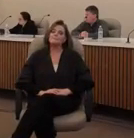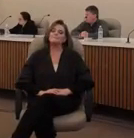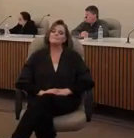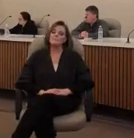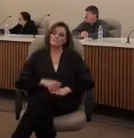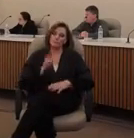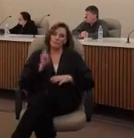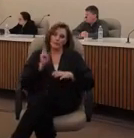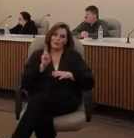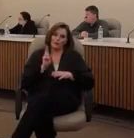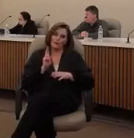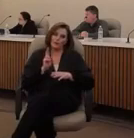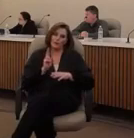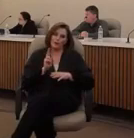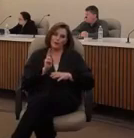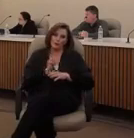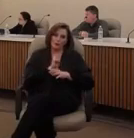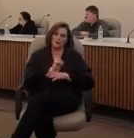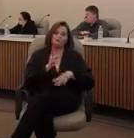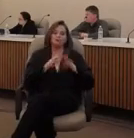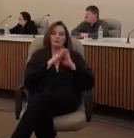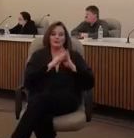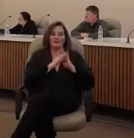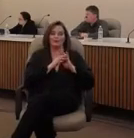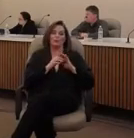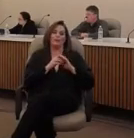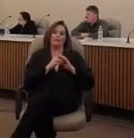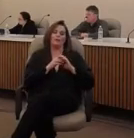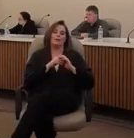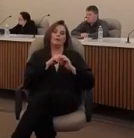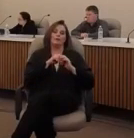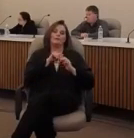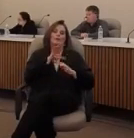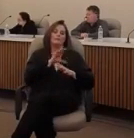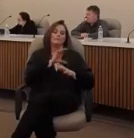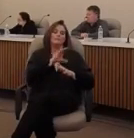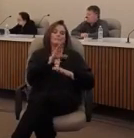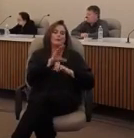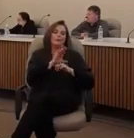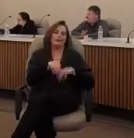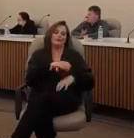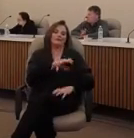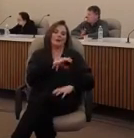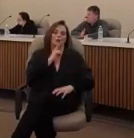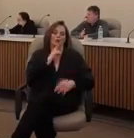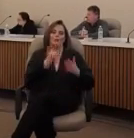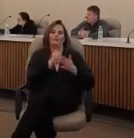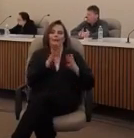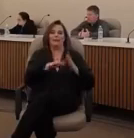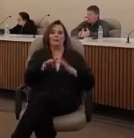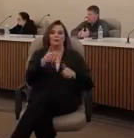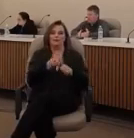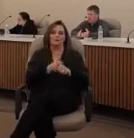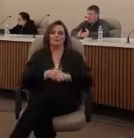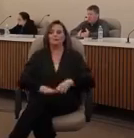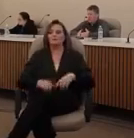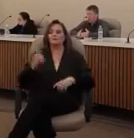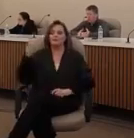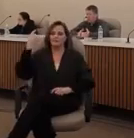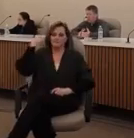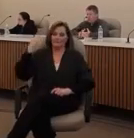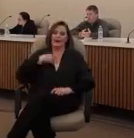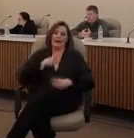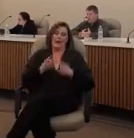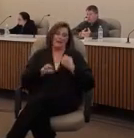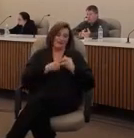use that we're proposing, I think, is very much in harmony with the character of the neighborhood. So I'll Sure. save you some time rather than going Sure. down all